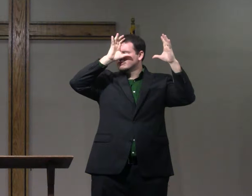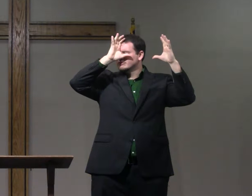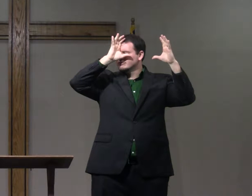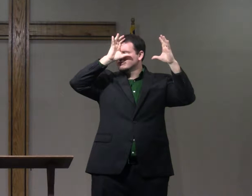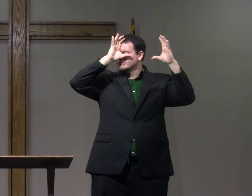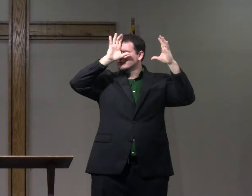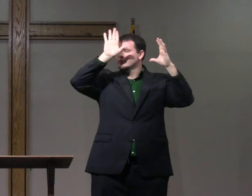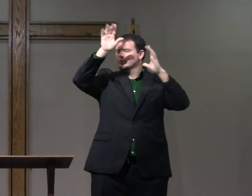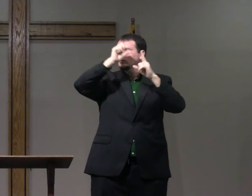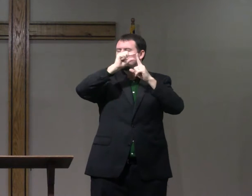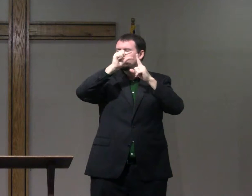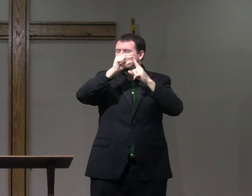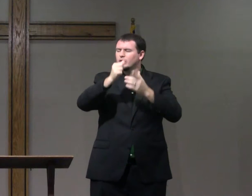it.